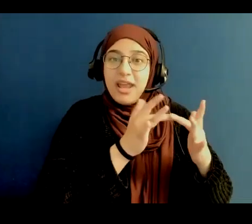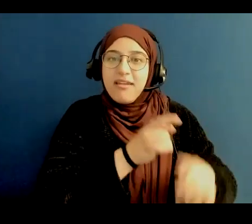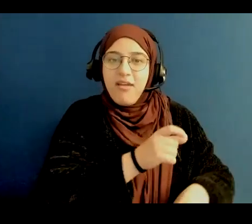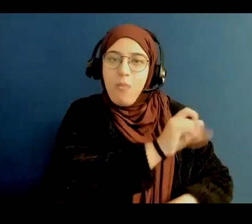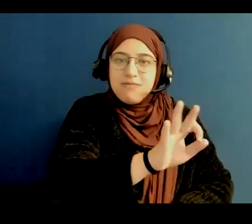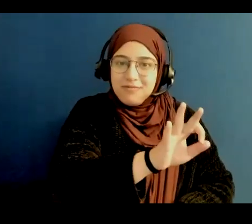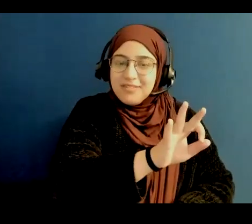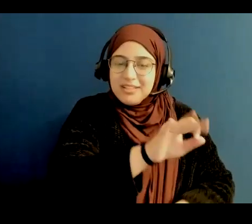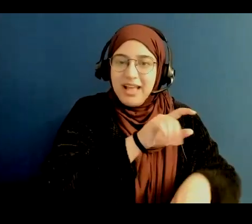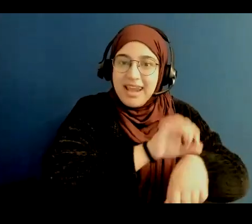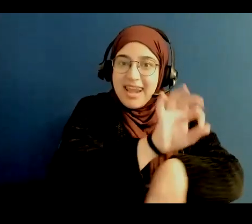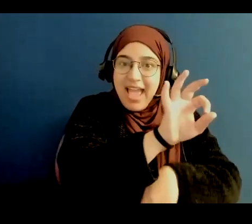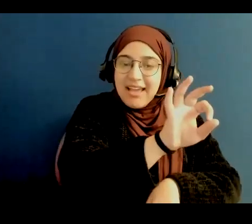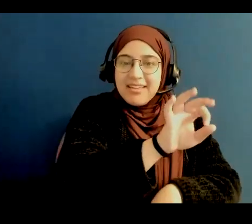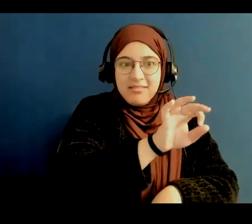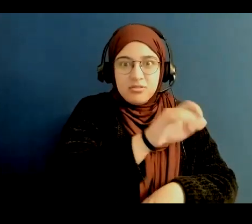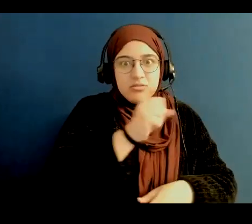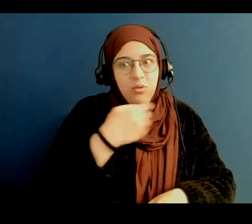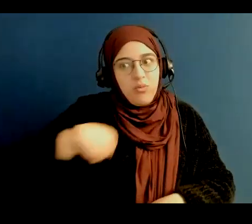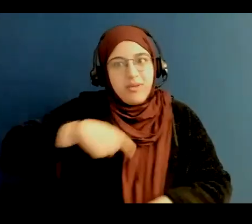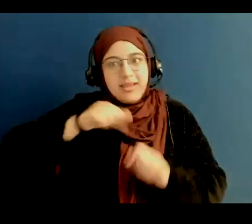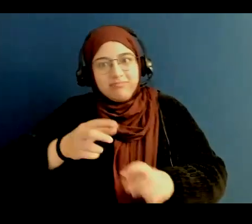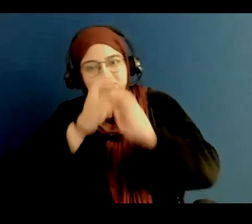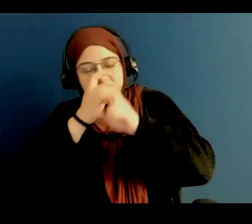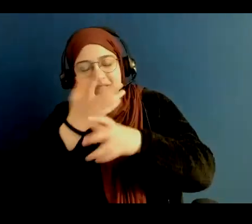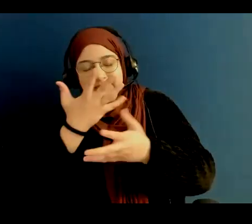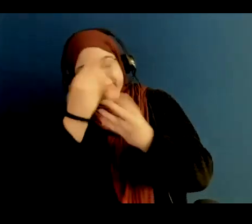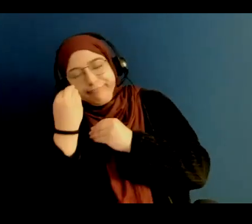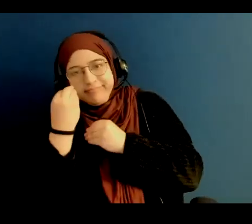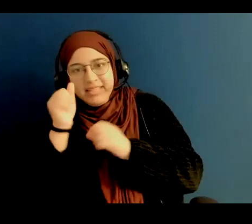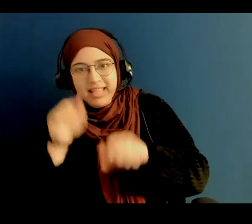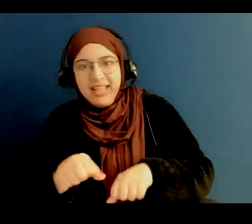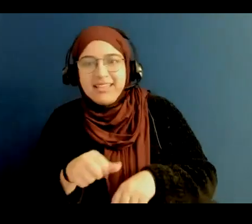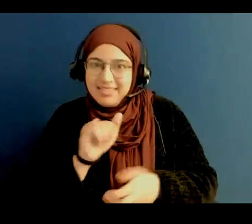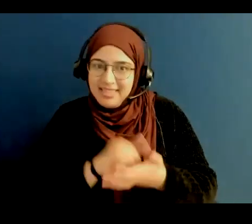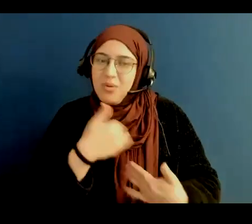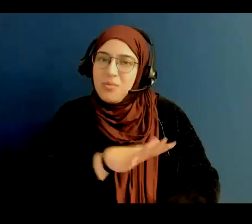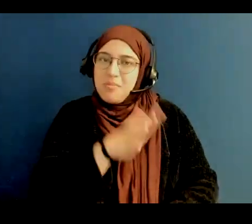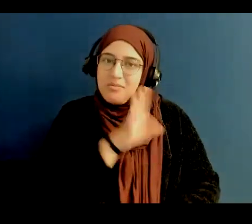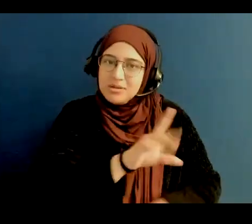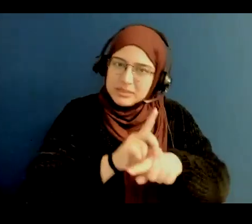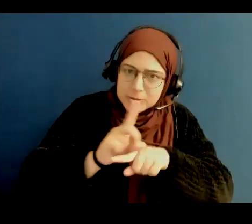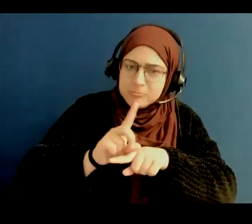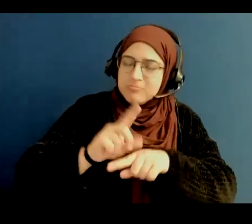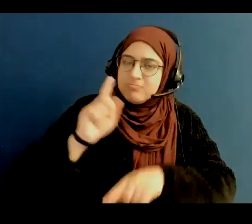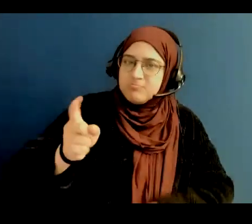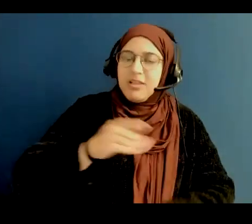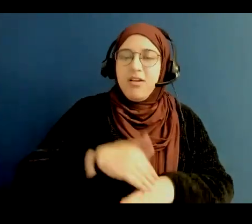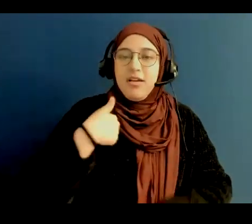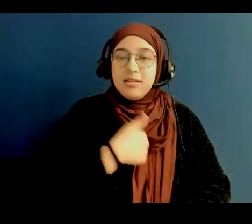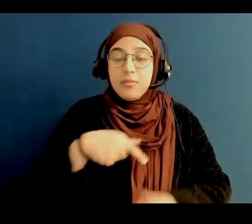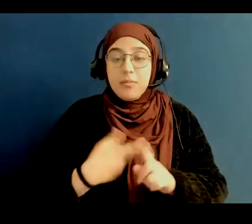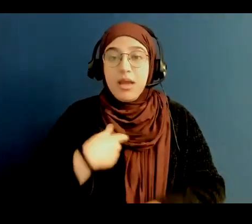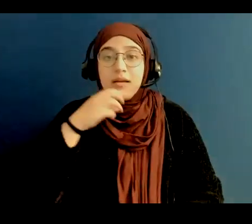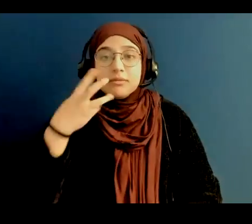That's how like disciplined and strict she was with us. Which is why when I was 16, by that time I was completely disciplined and I